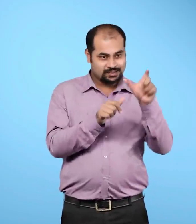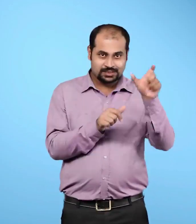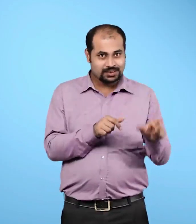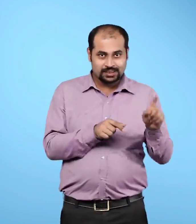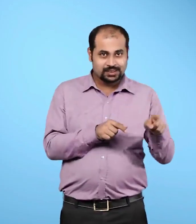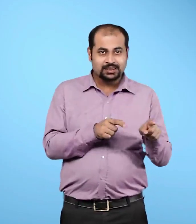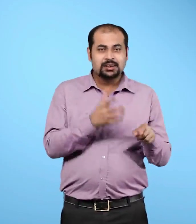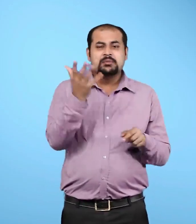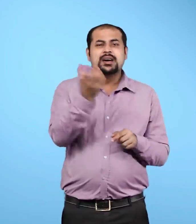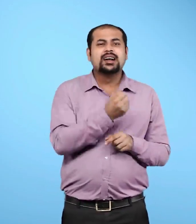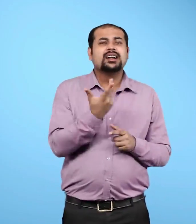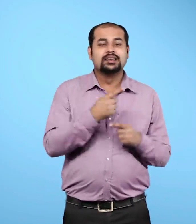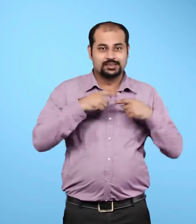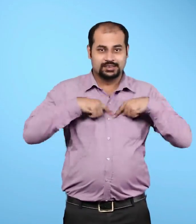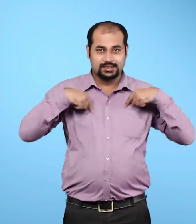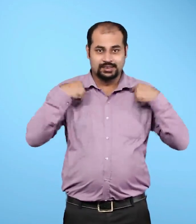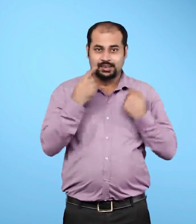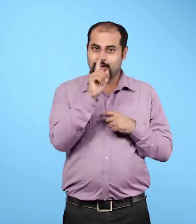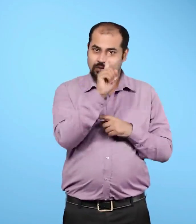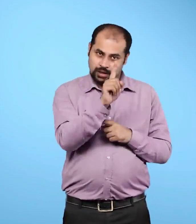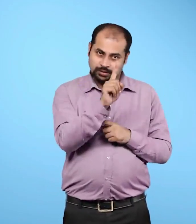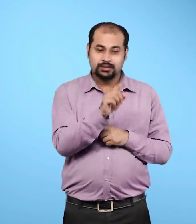Razia has 1 necklace and 2 beads.